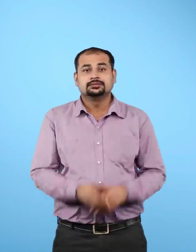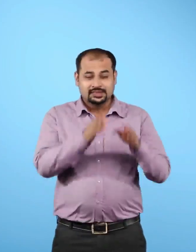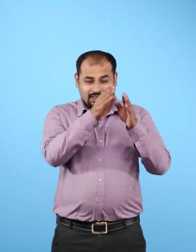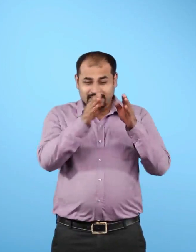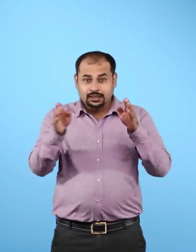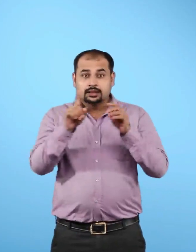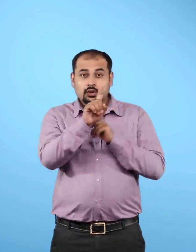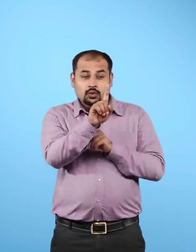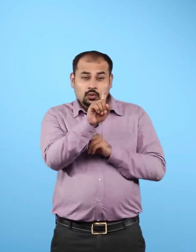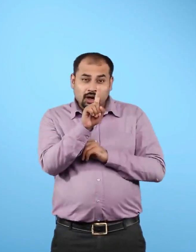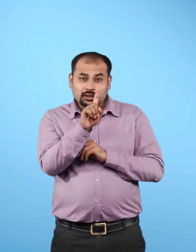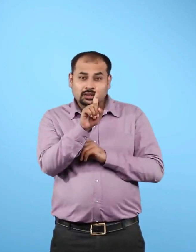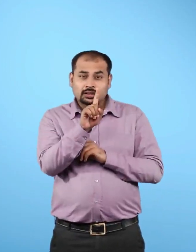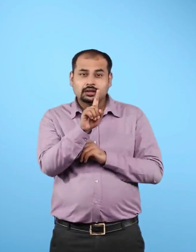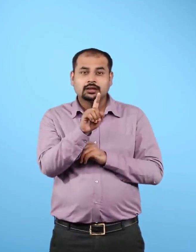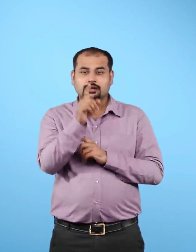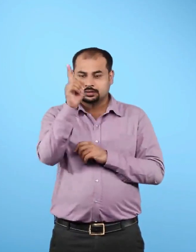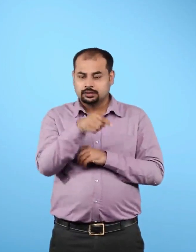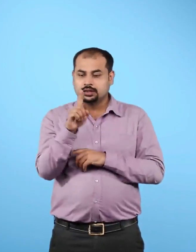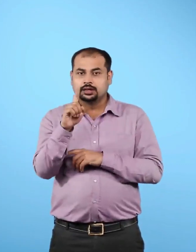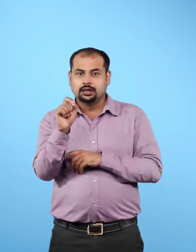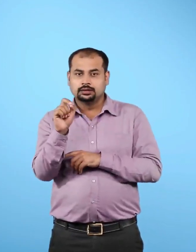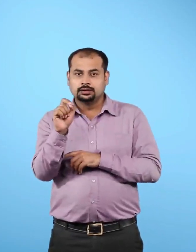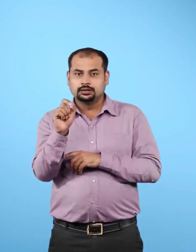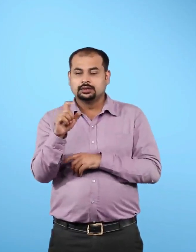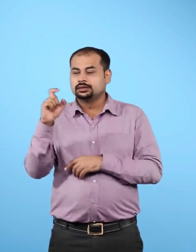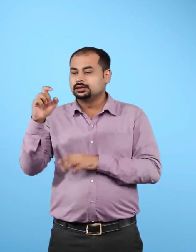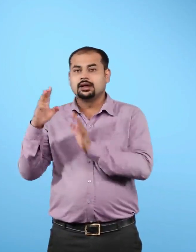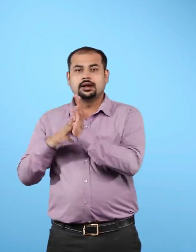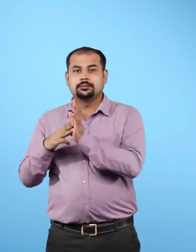So each part is 1/10 of a centimeter.